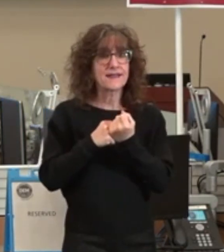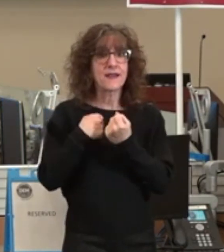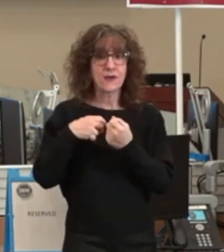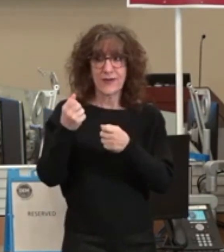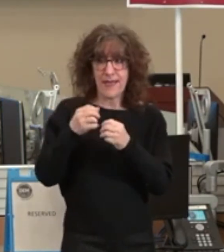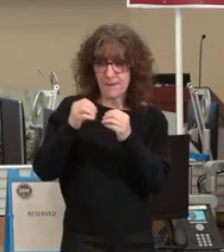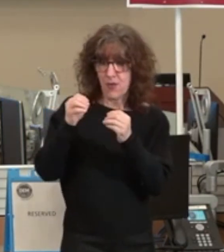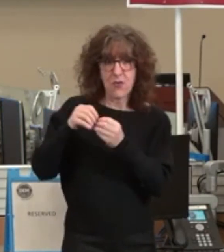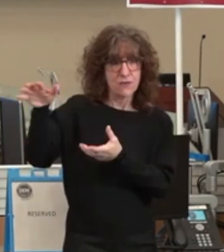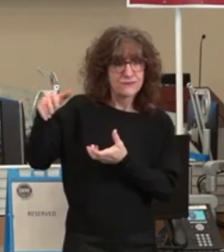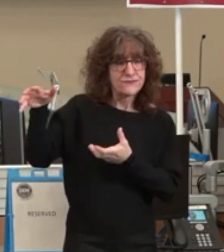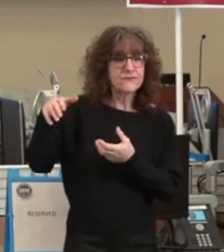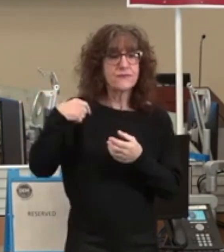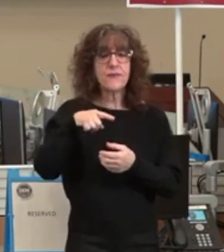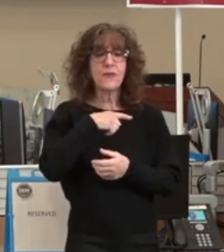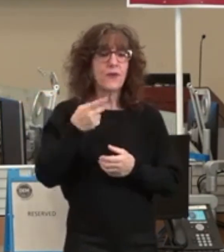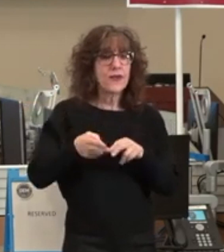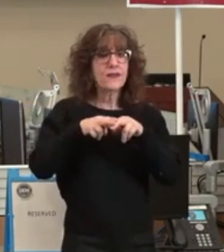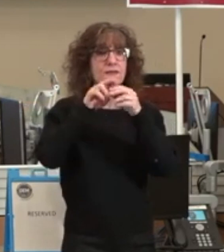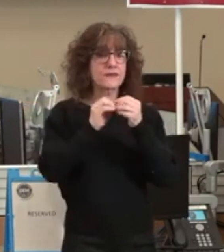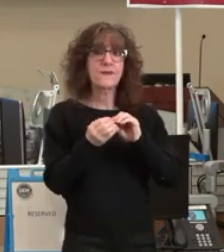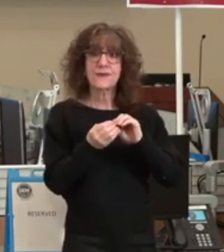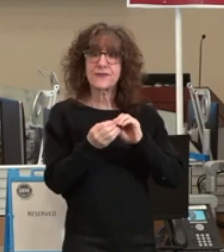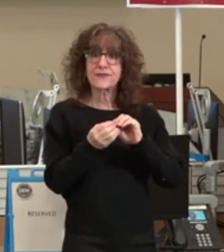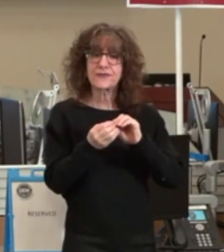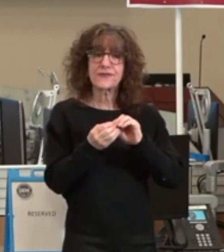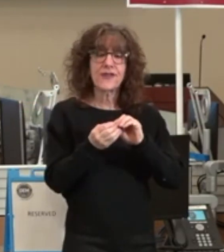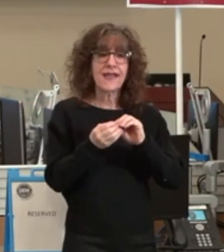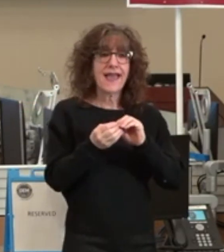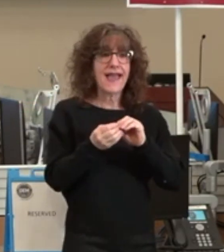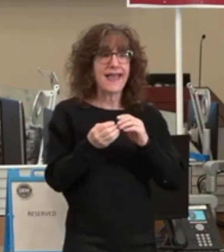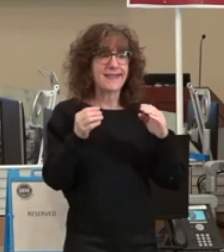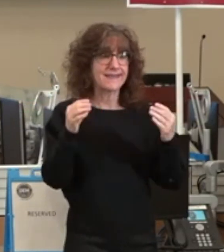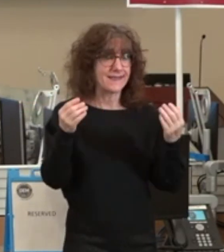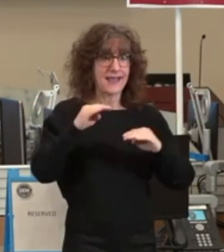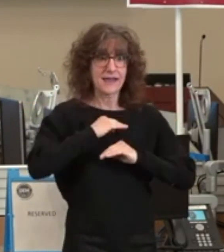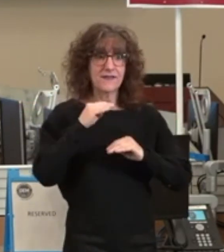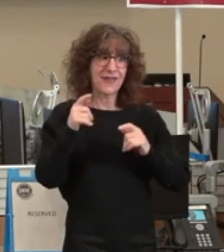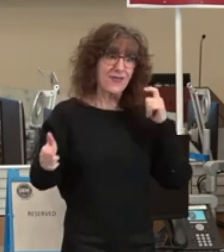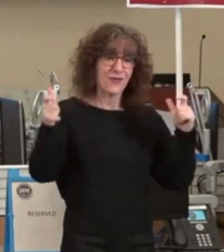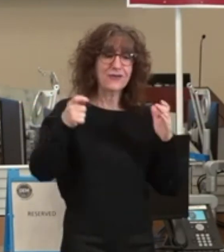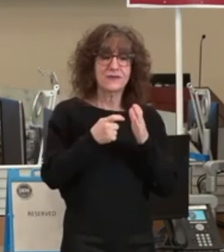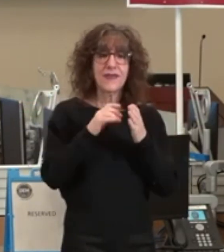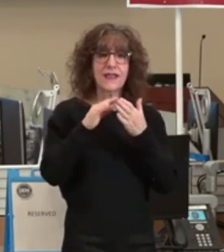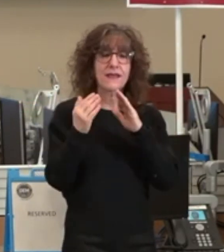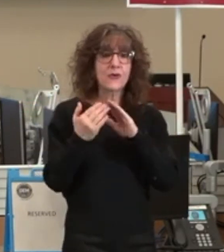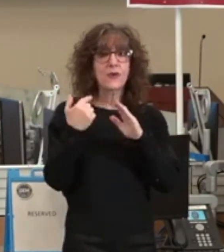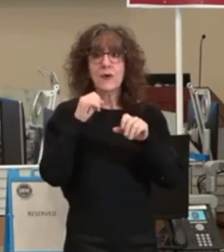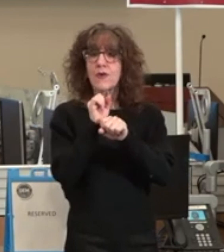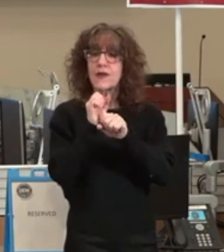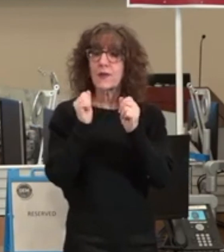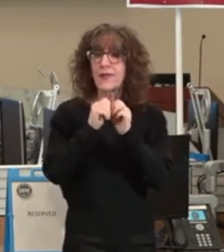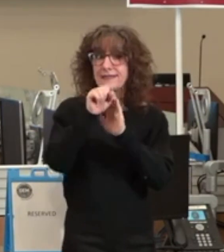receive additional vaccines so that we can increase our numbers and meet the current large demand in our community. We are working